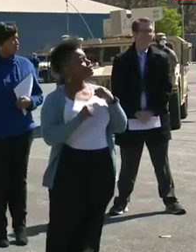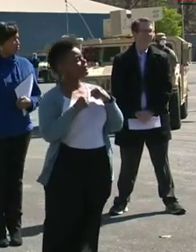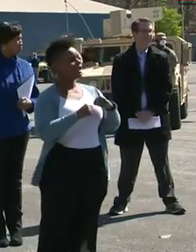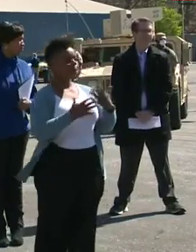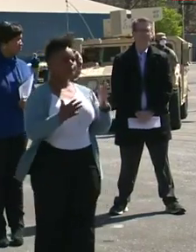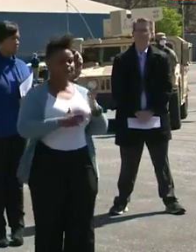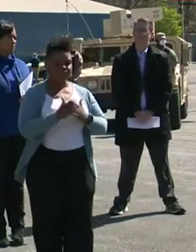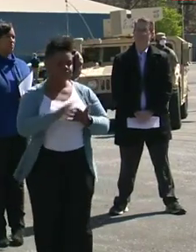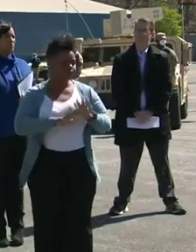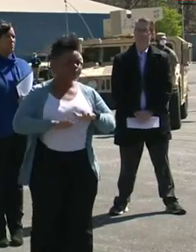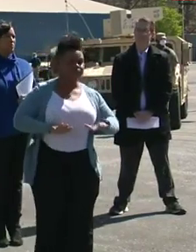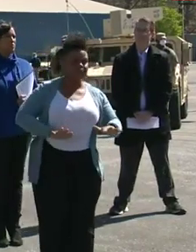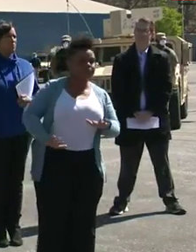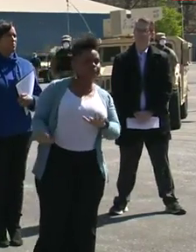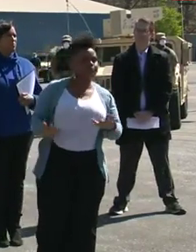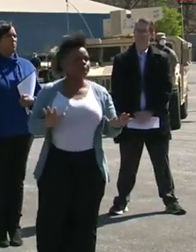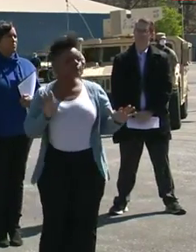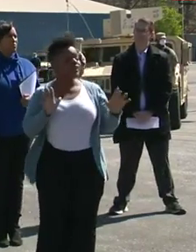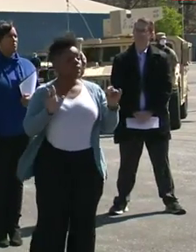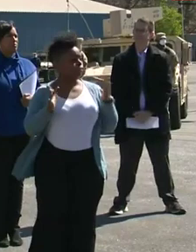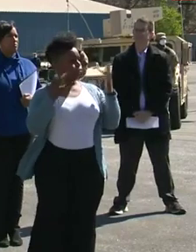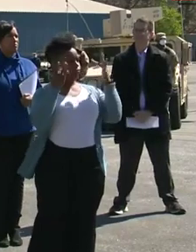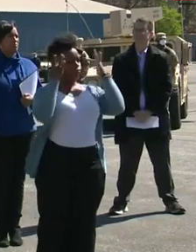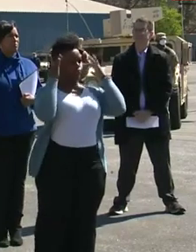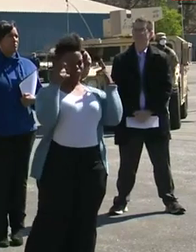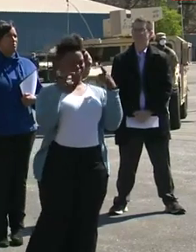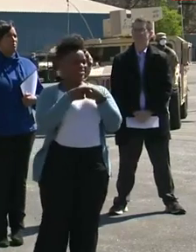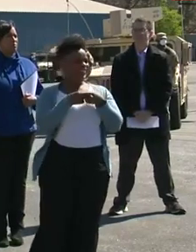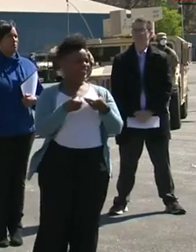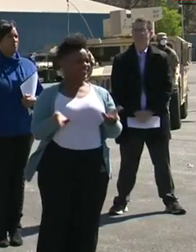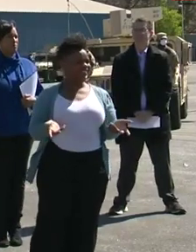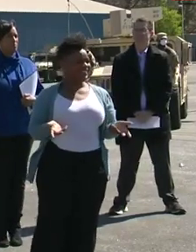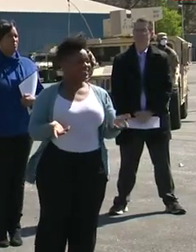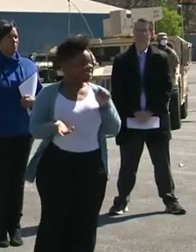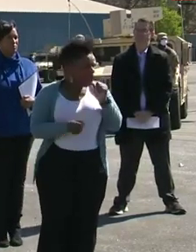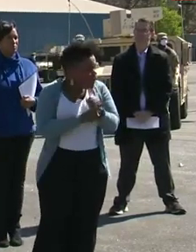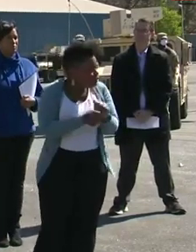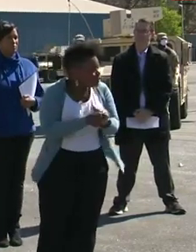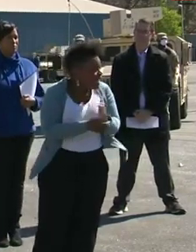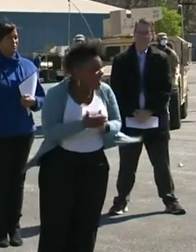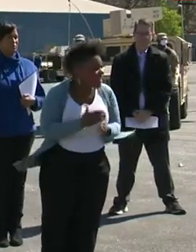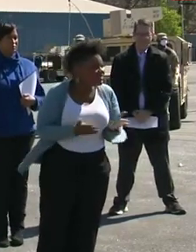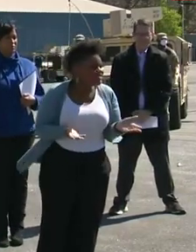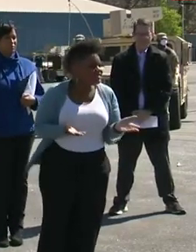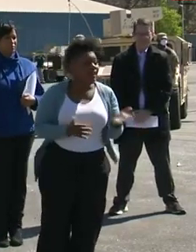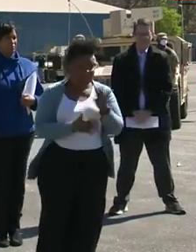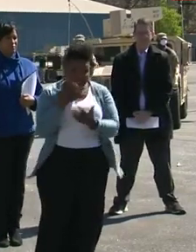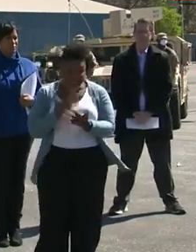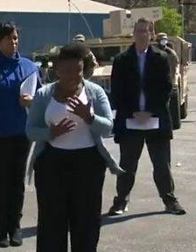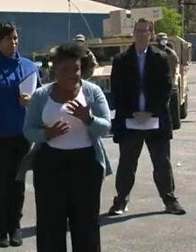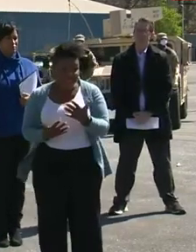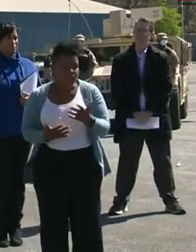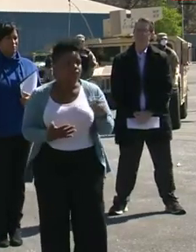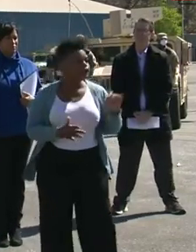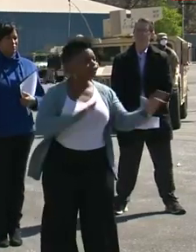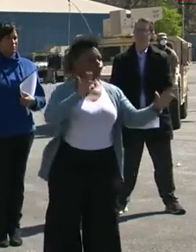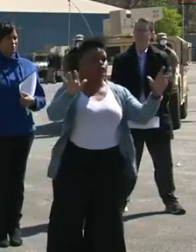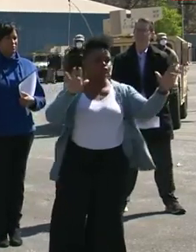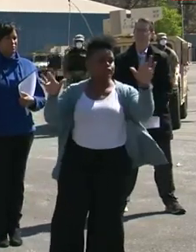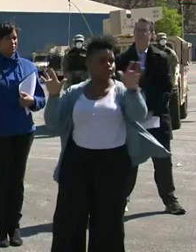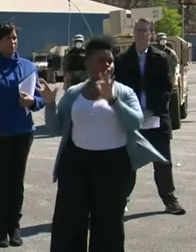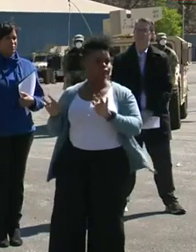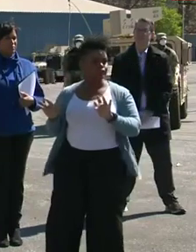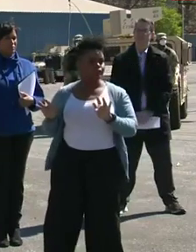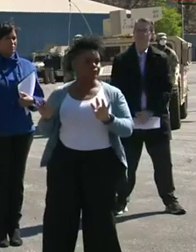face often, they don't wash their hands enough, and then they touch multiple surfaces, multiple people, and have multiple interactions